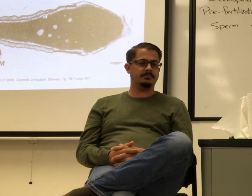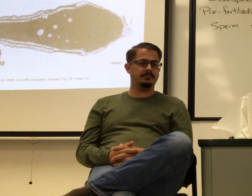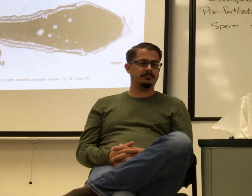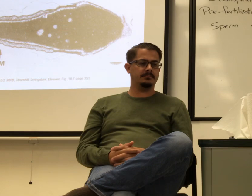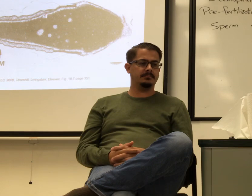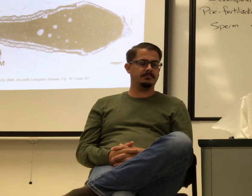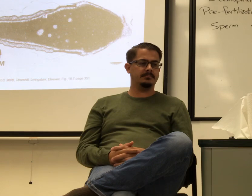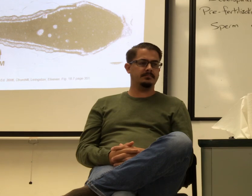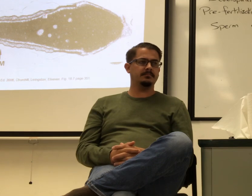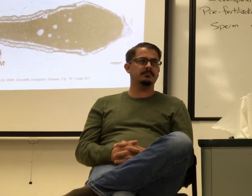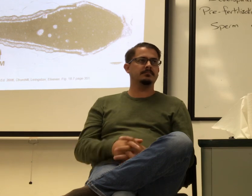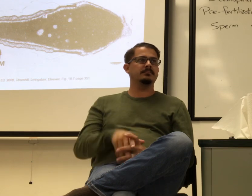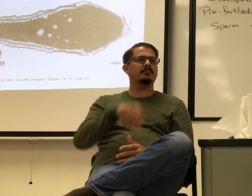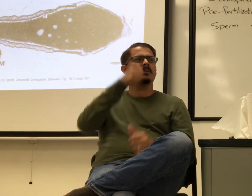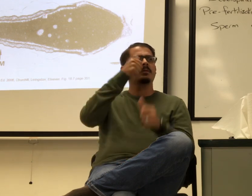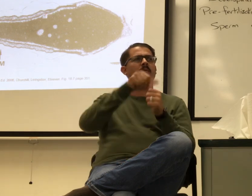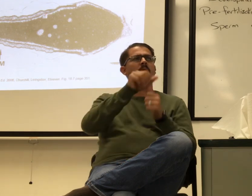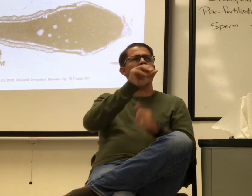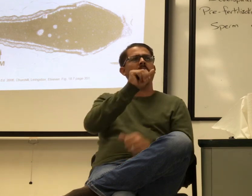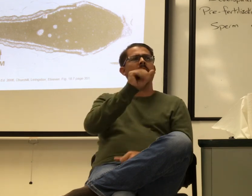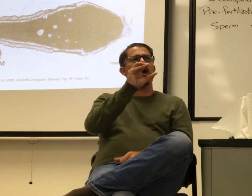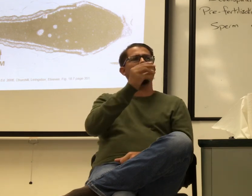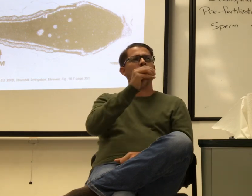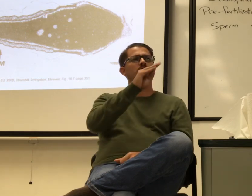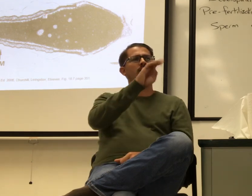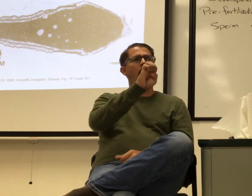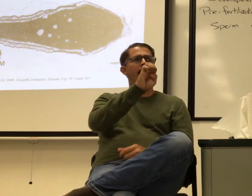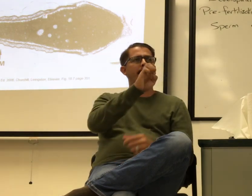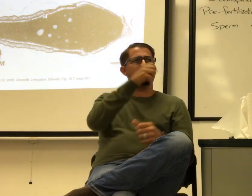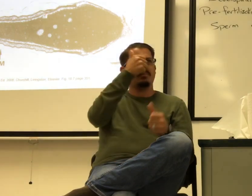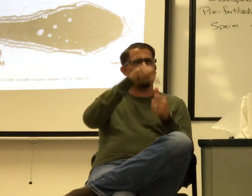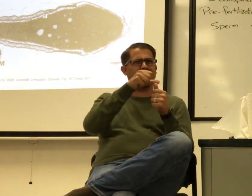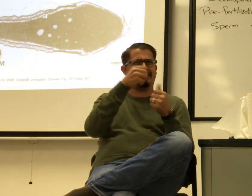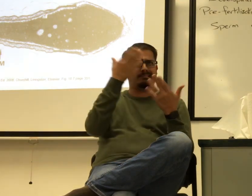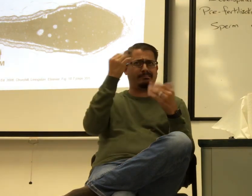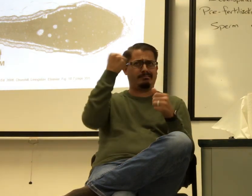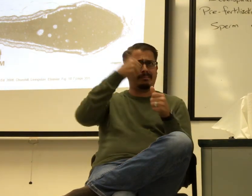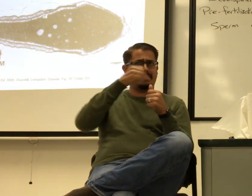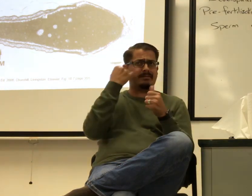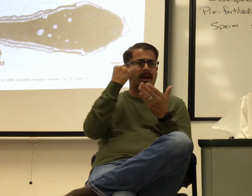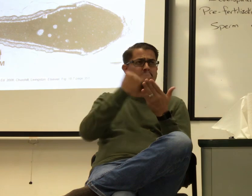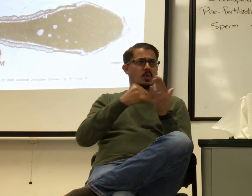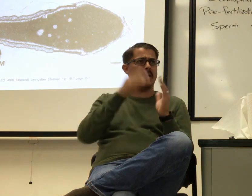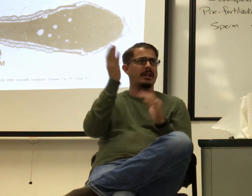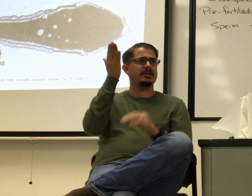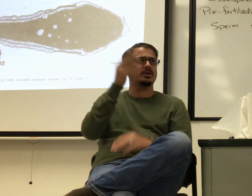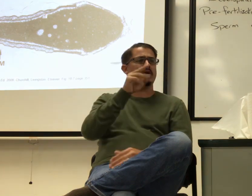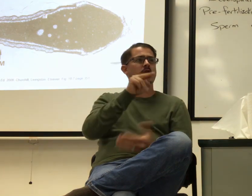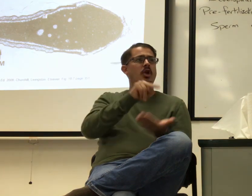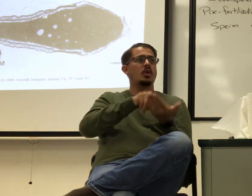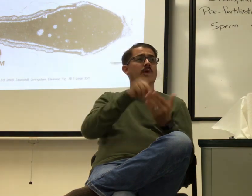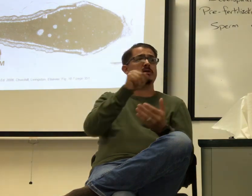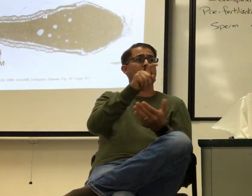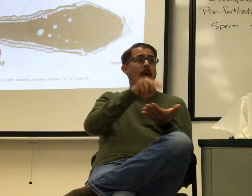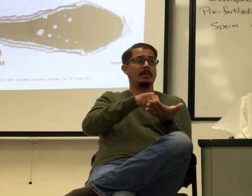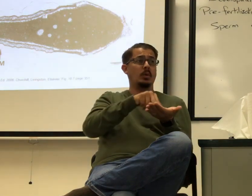Because let's remember what the acrosome is. I don't know if you remember if I drew in lecture nuke, sperm